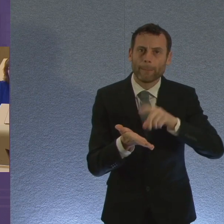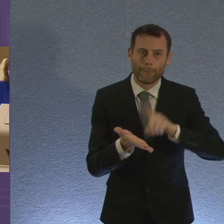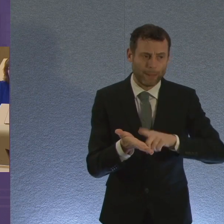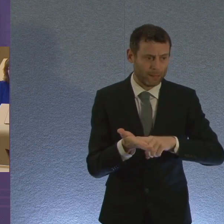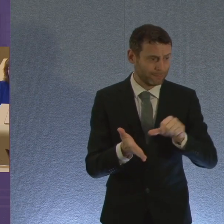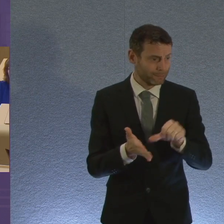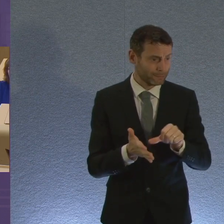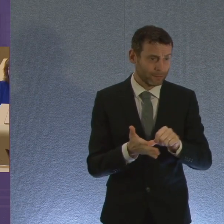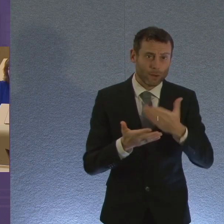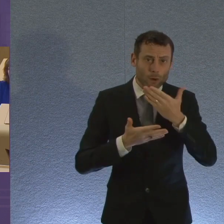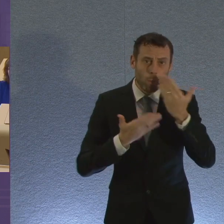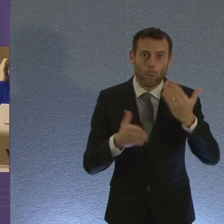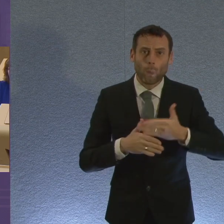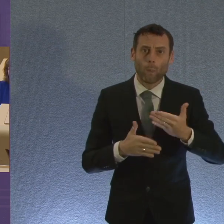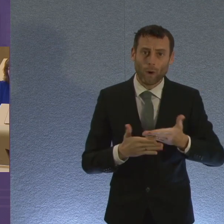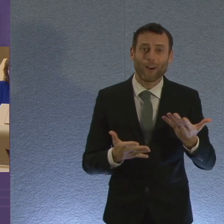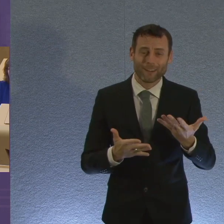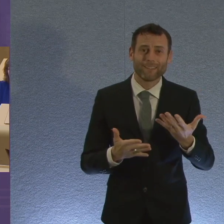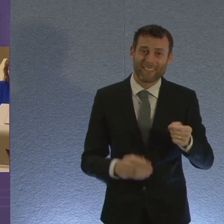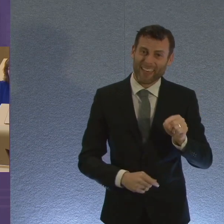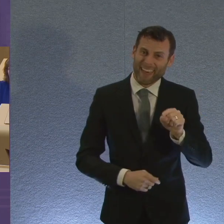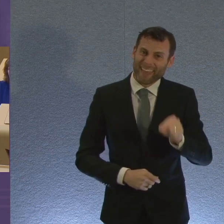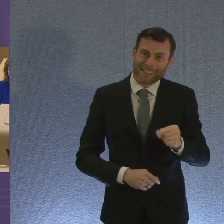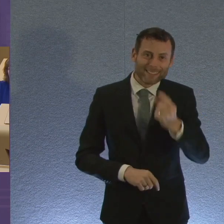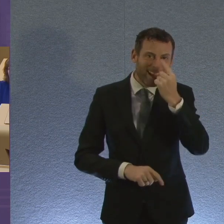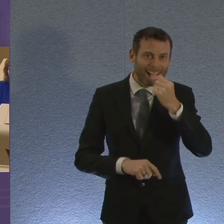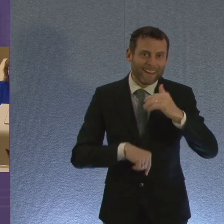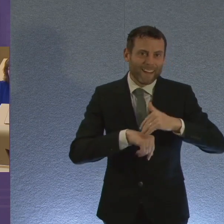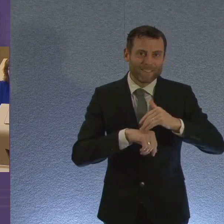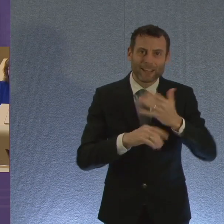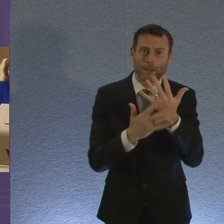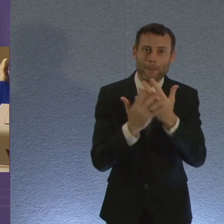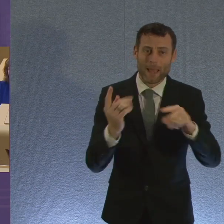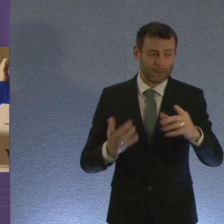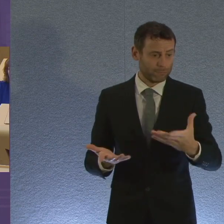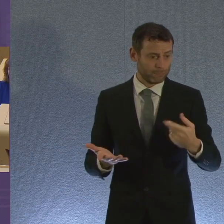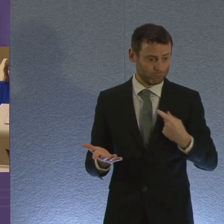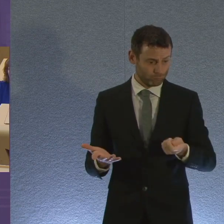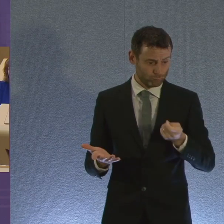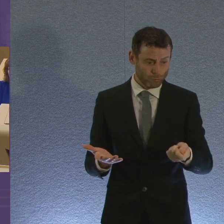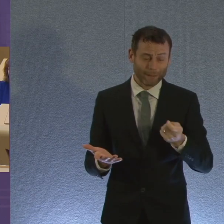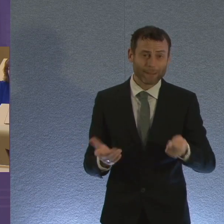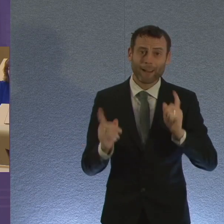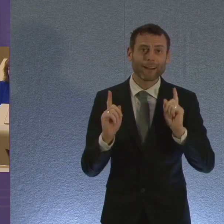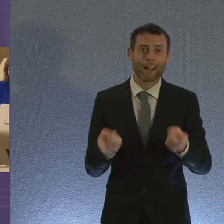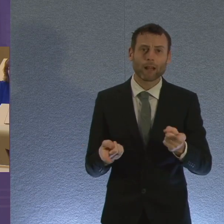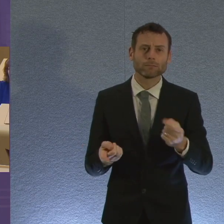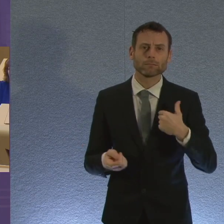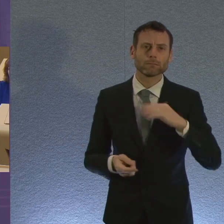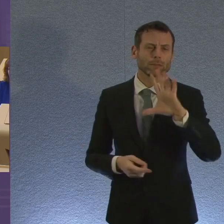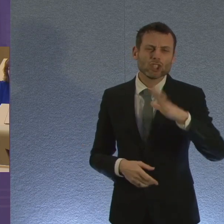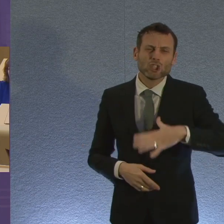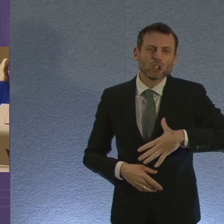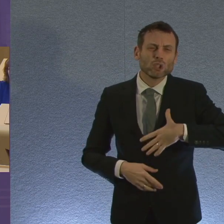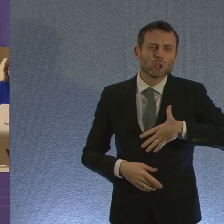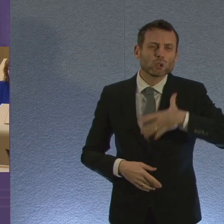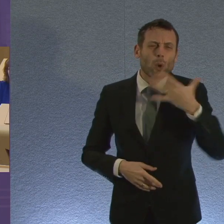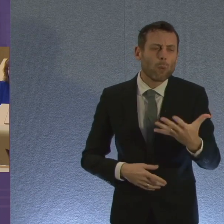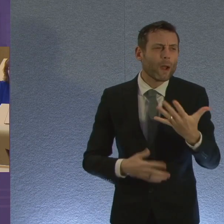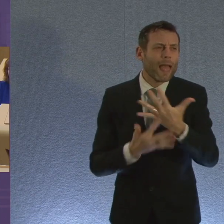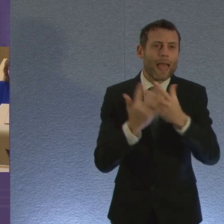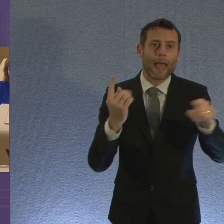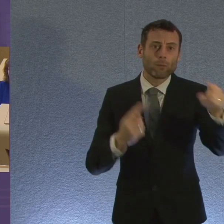financial hardship, which in turn could impact on their ability to pay their rent. We don't want anyone to feel that they could